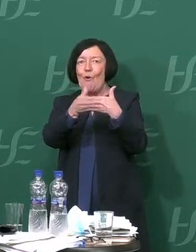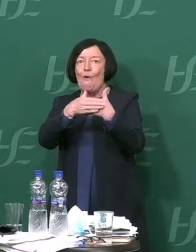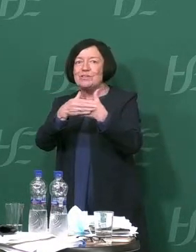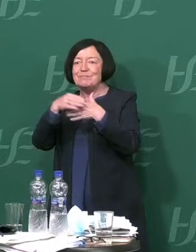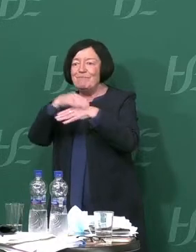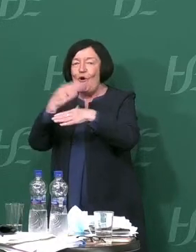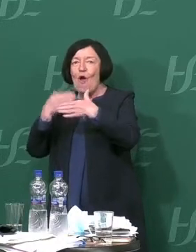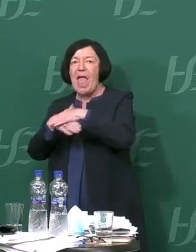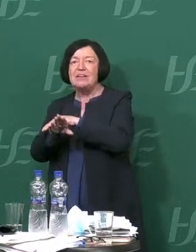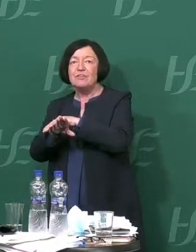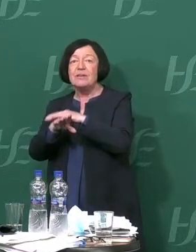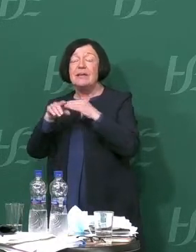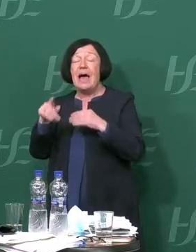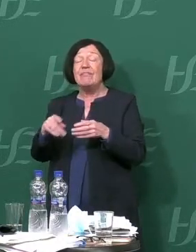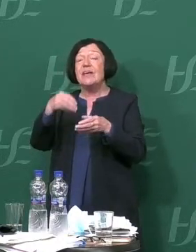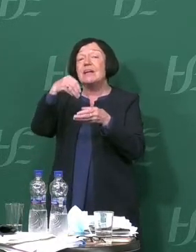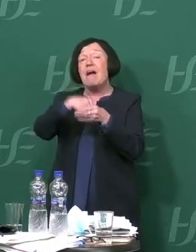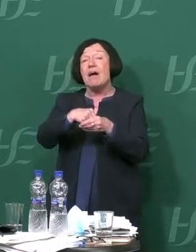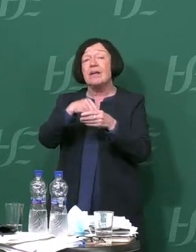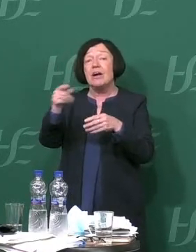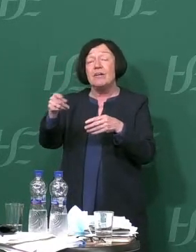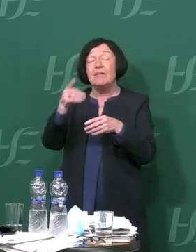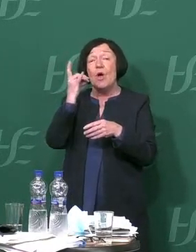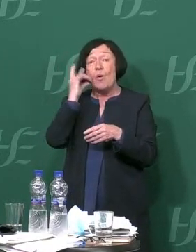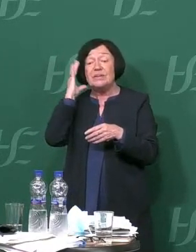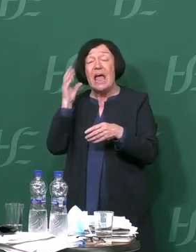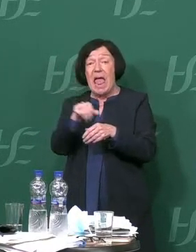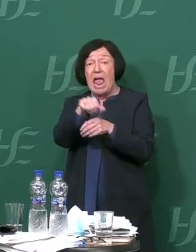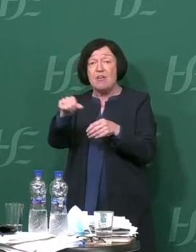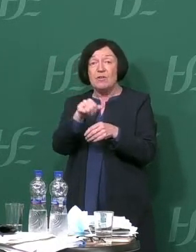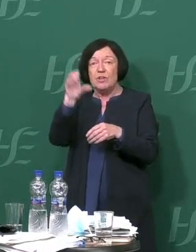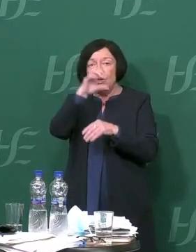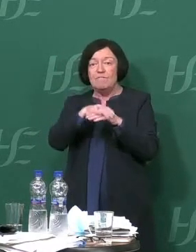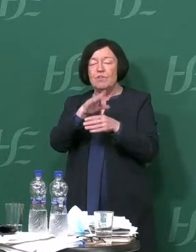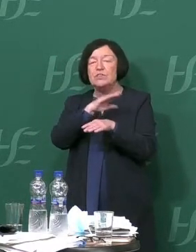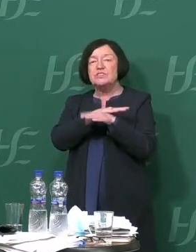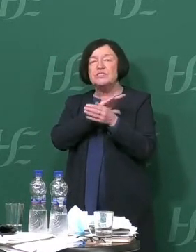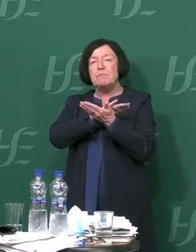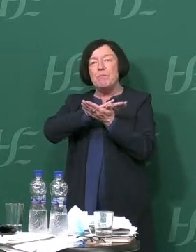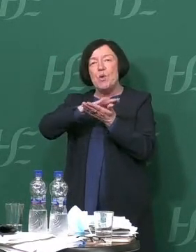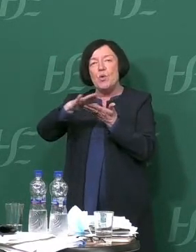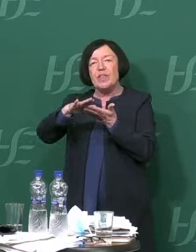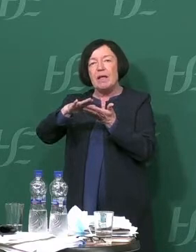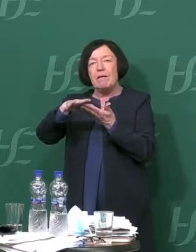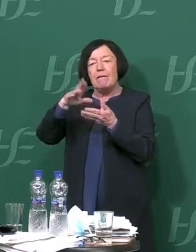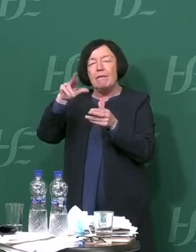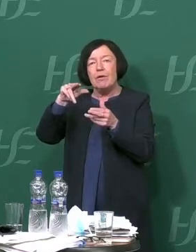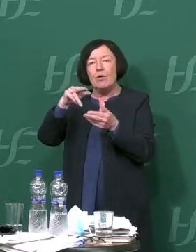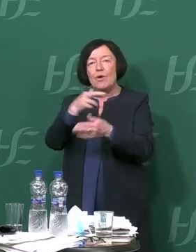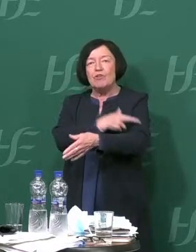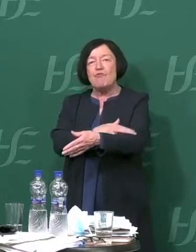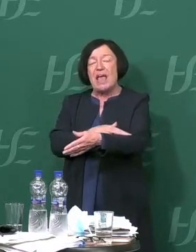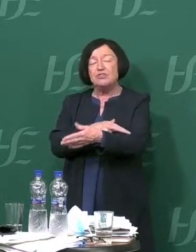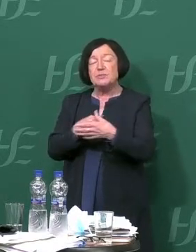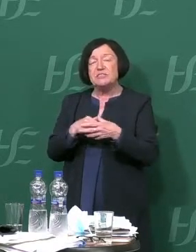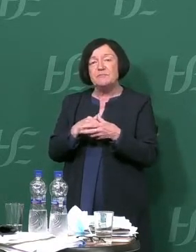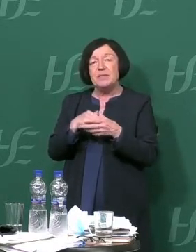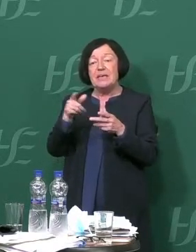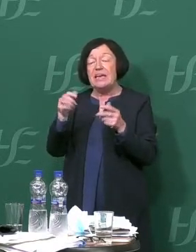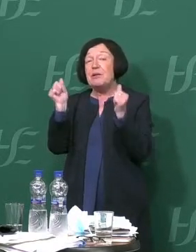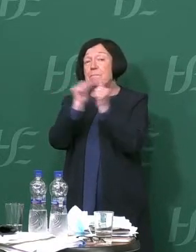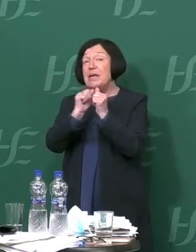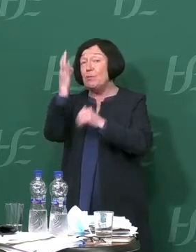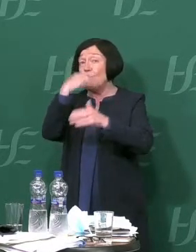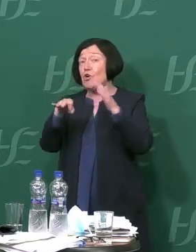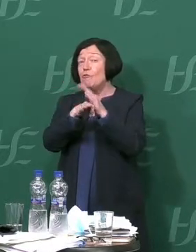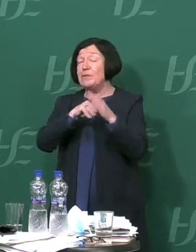on. And in the context of the hospitality sector currently seeking smoothing of arrangements, to put it that way, in a meeting with